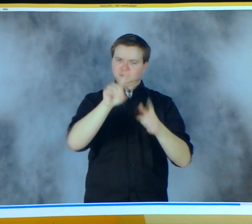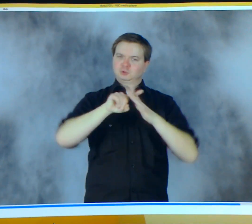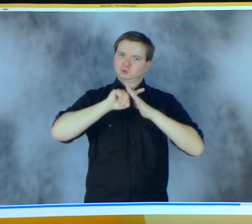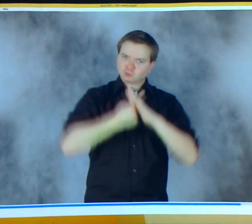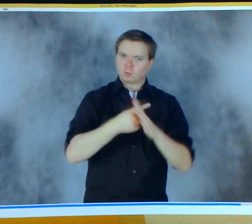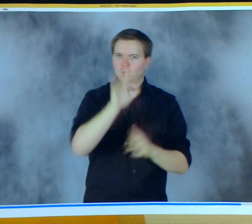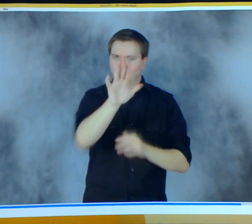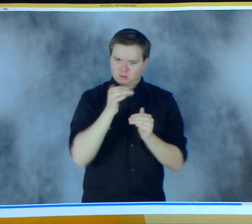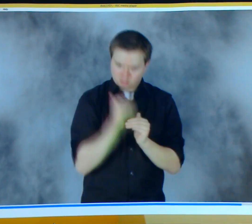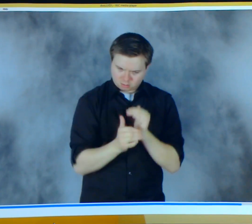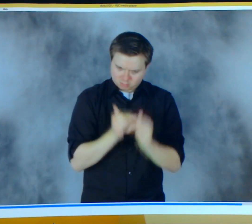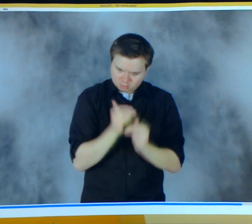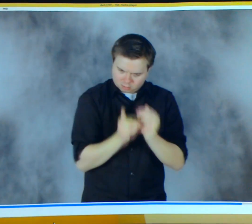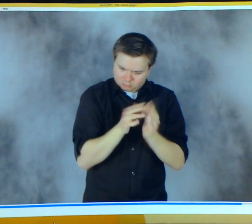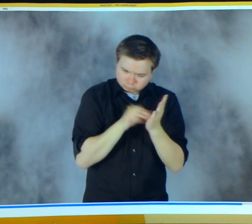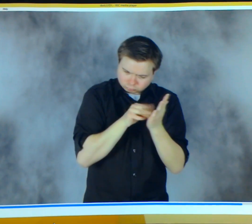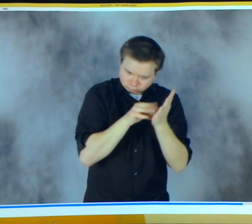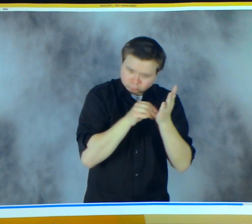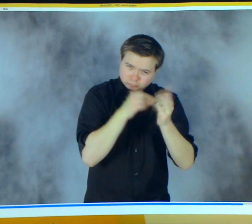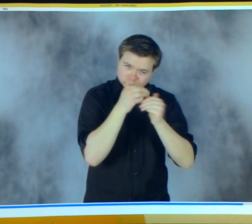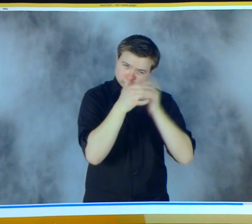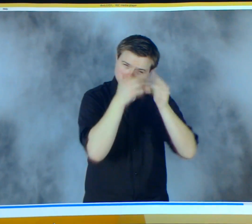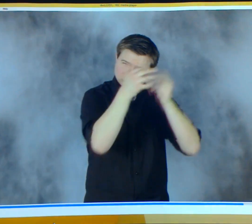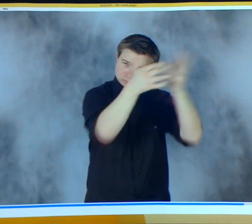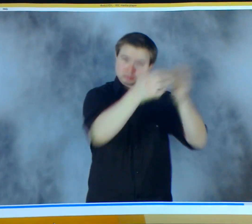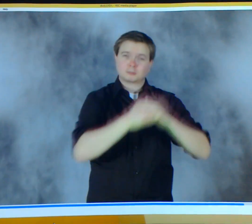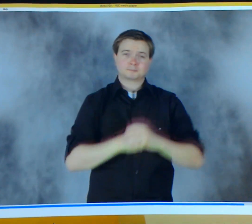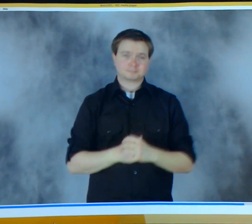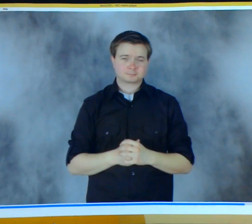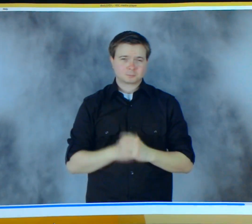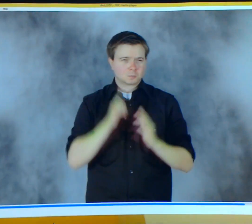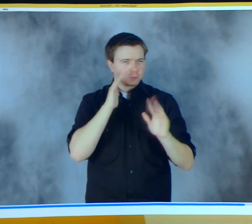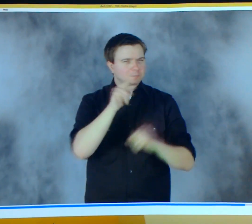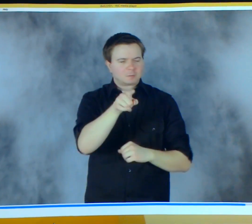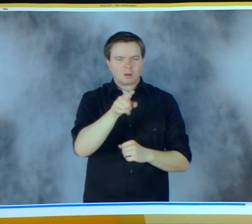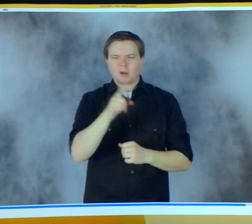accurate interpretation. This DVD is just really a foundation and